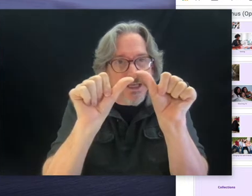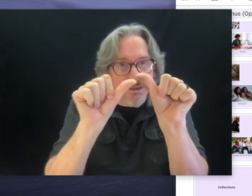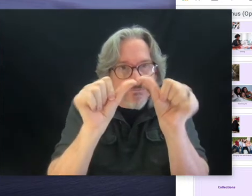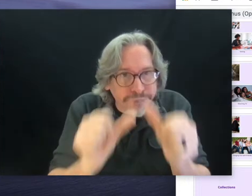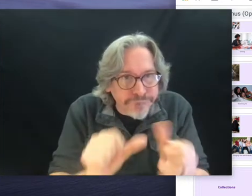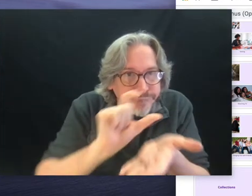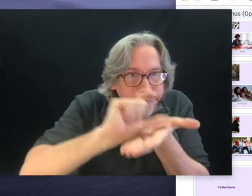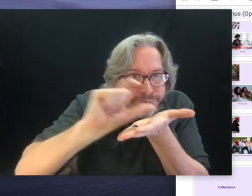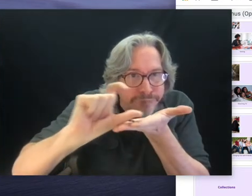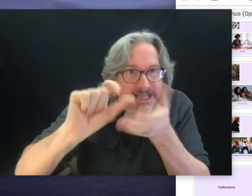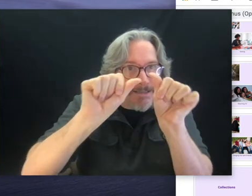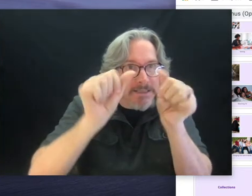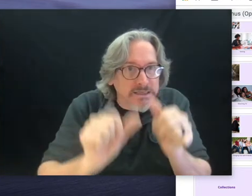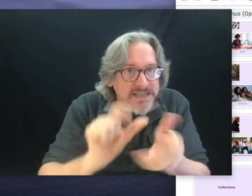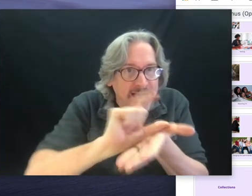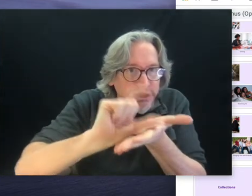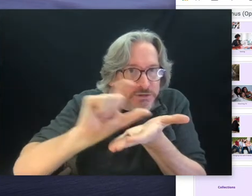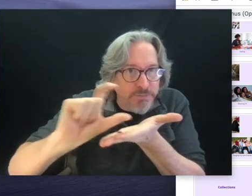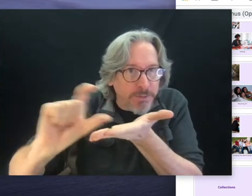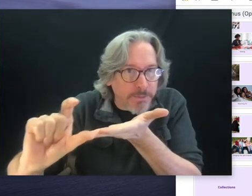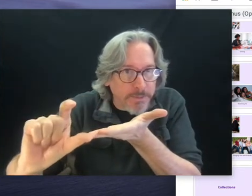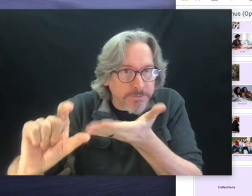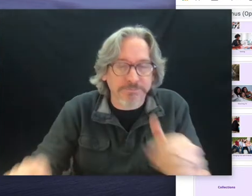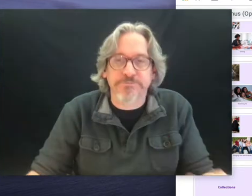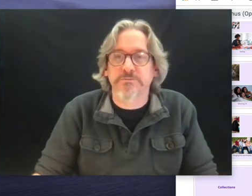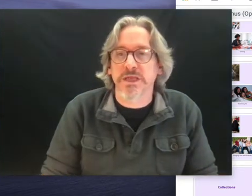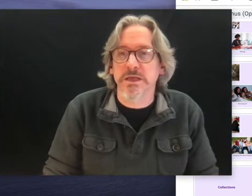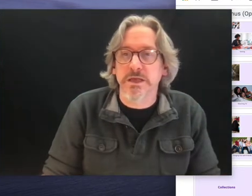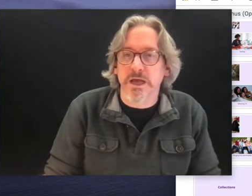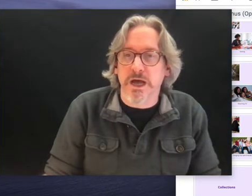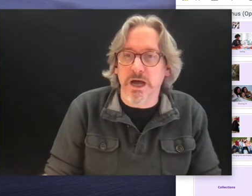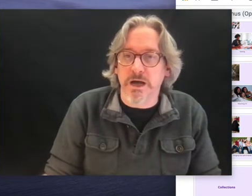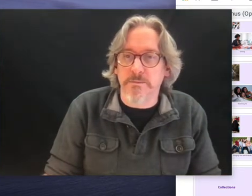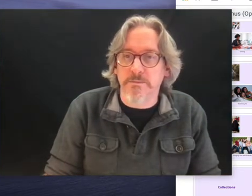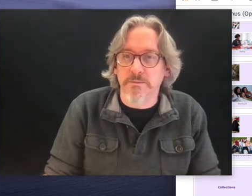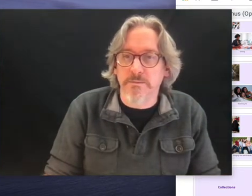also seen like little statues.